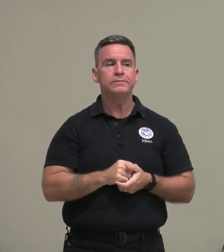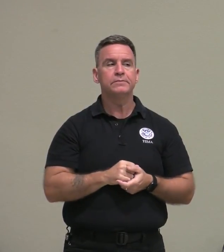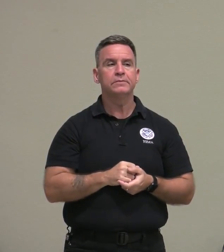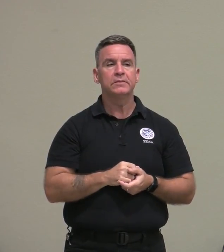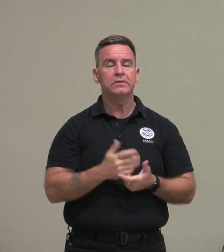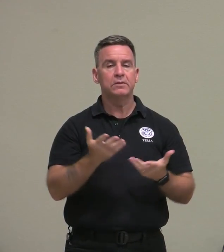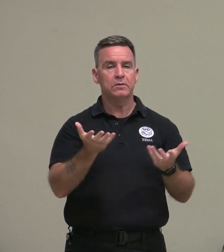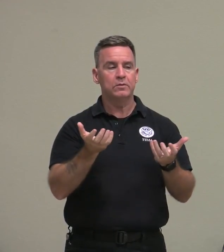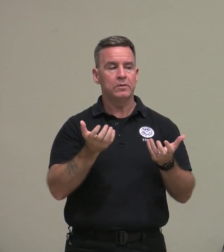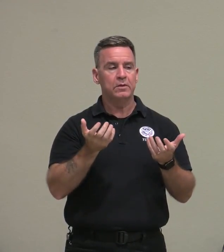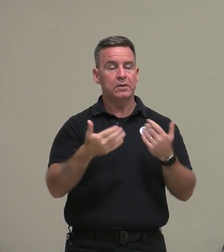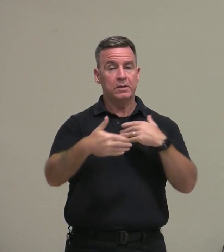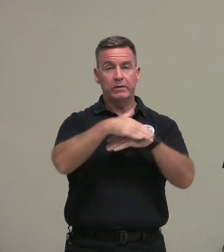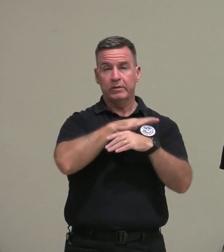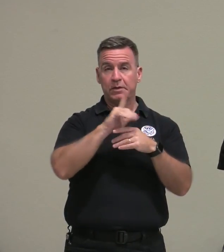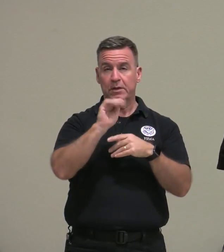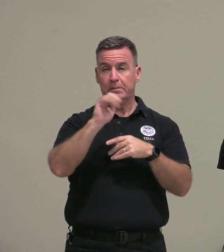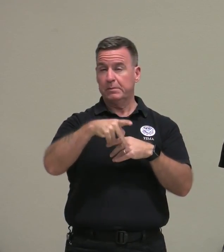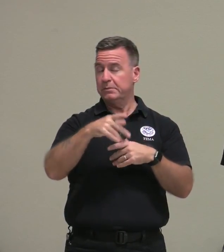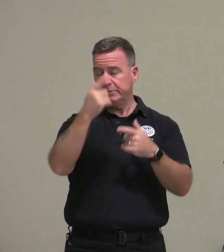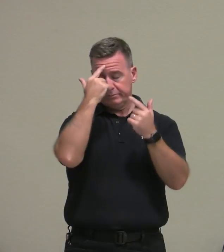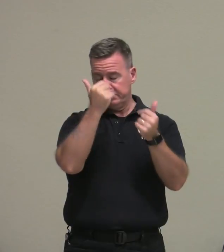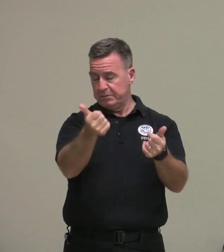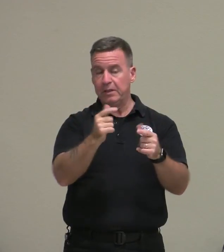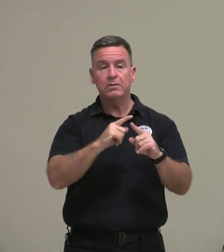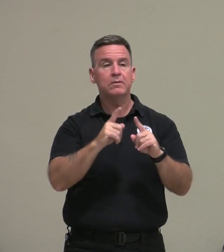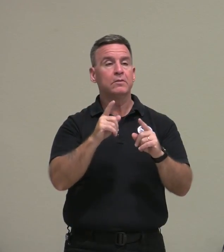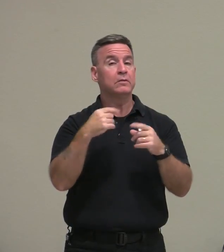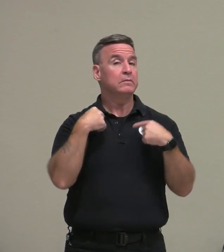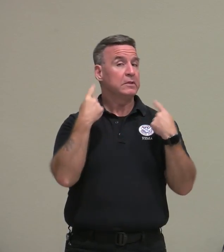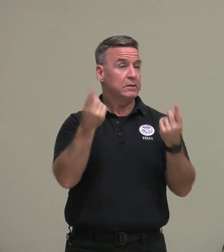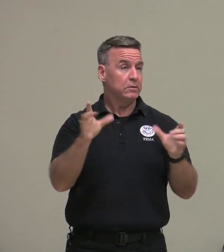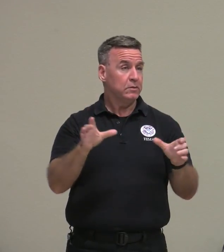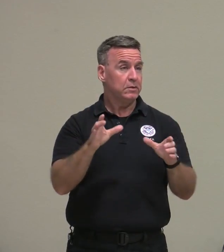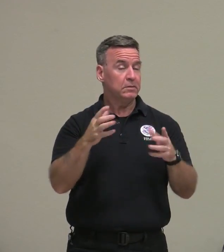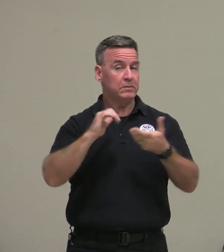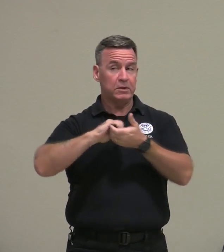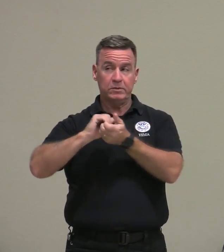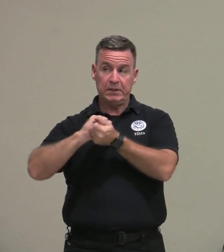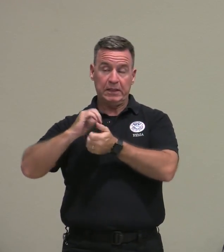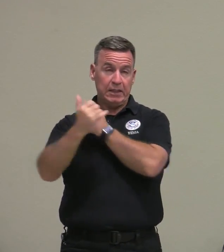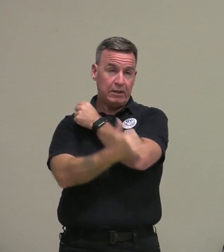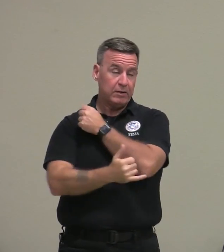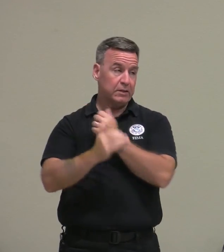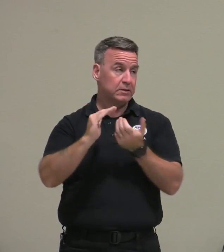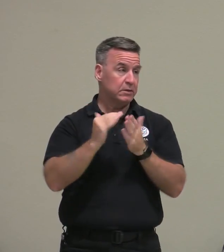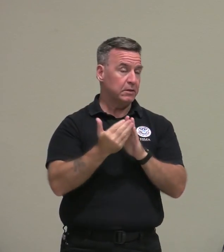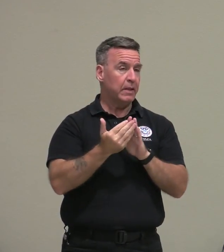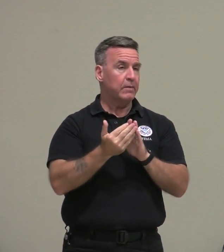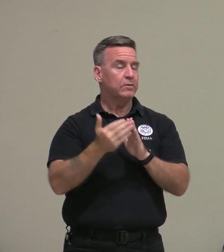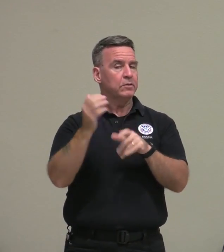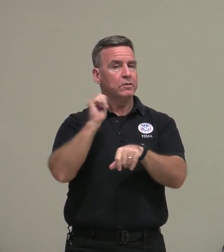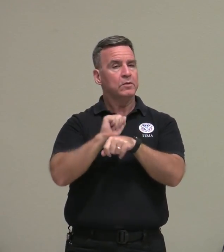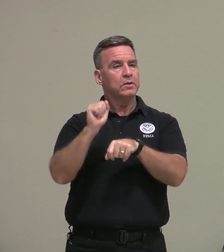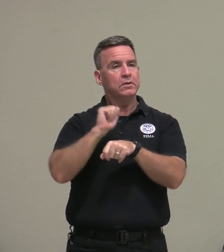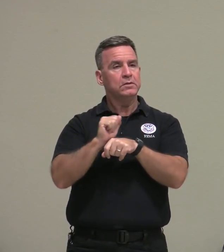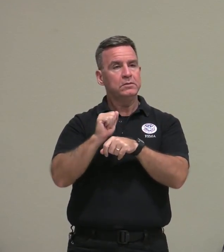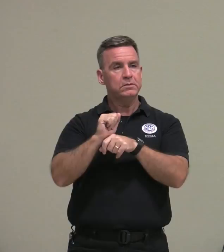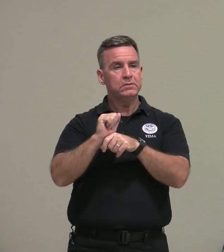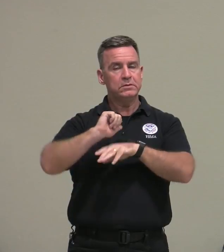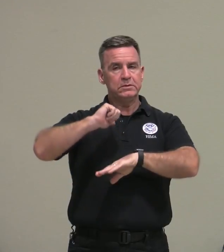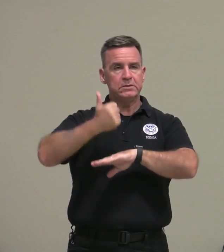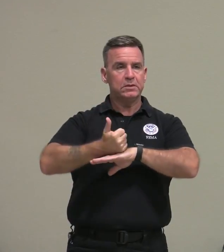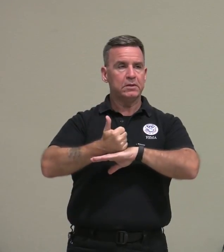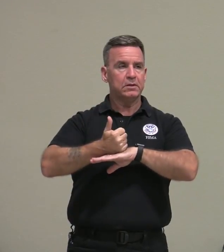If you want to cover it with tarps, that's fine. What we have been doing in partnership with the county and the city is we've been working to